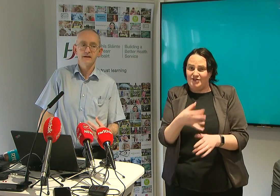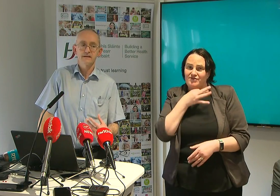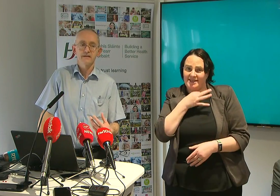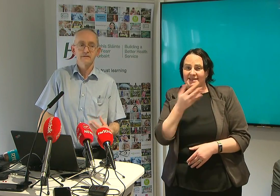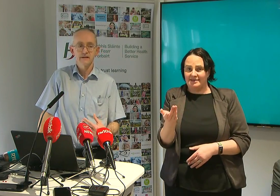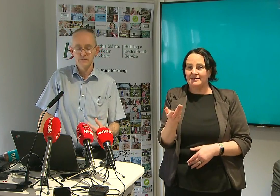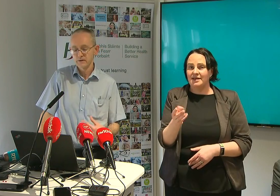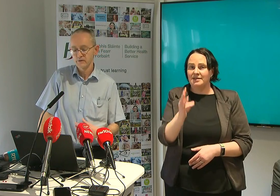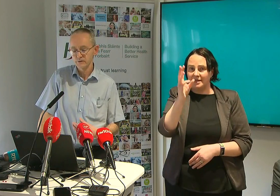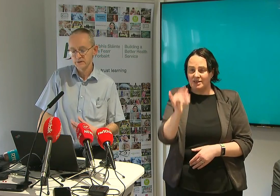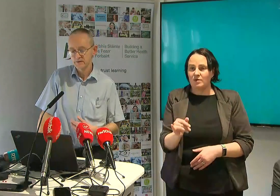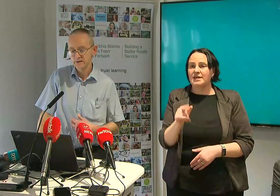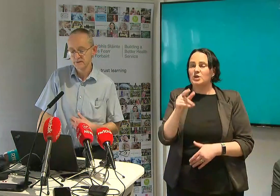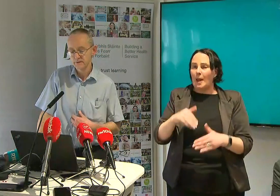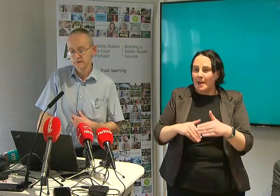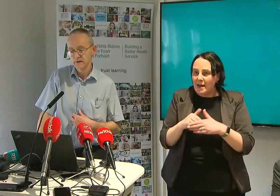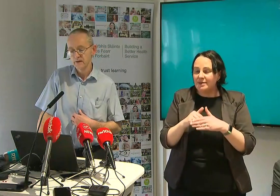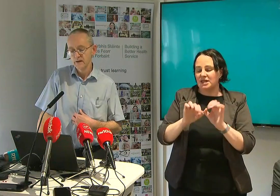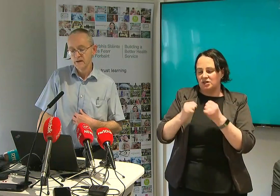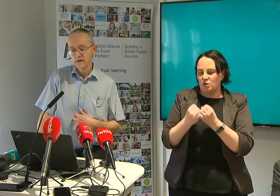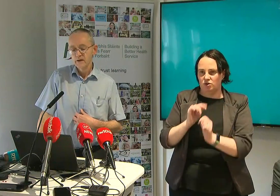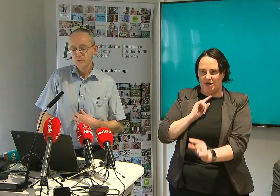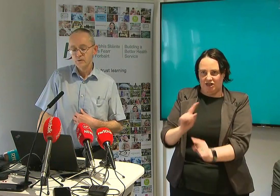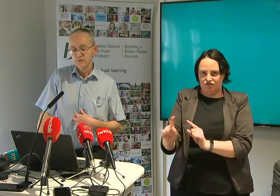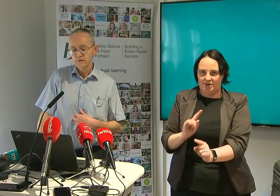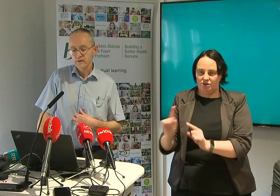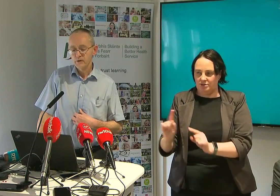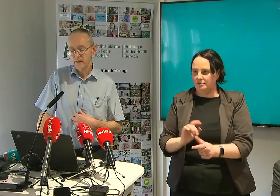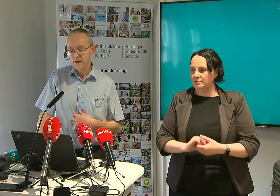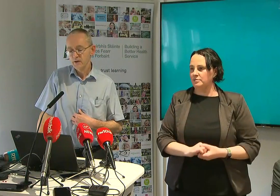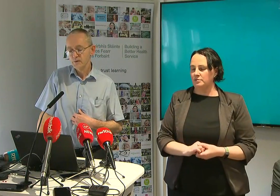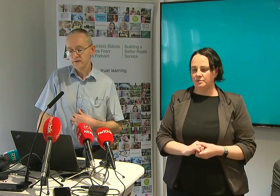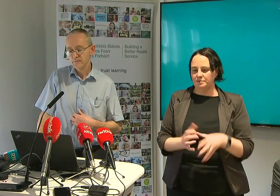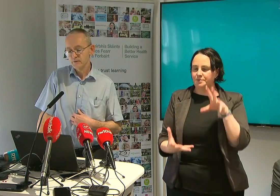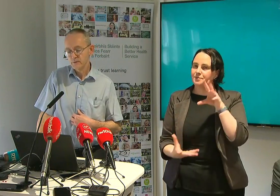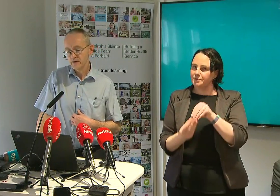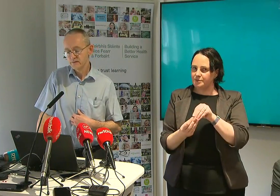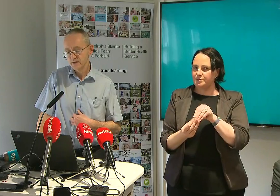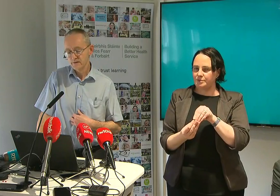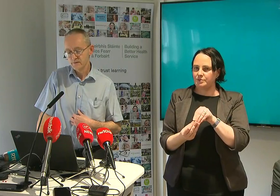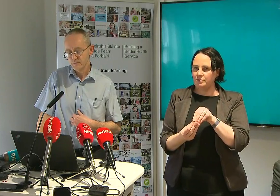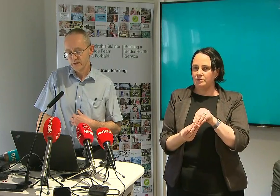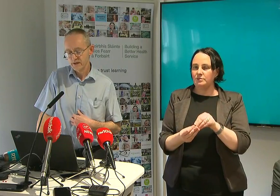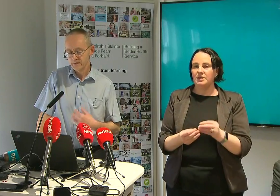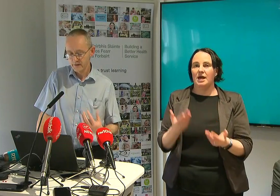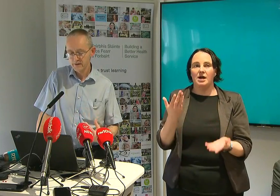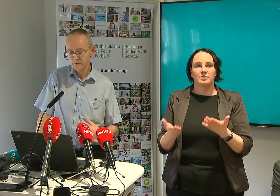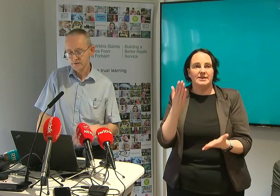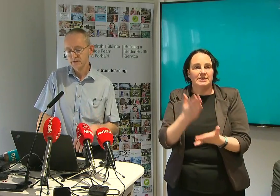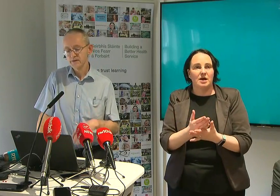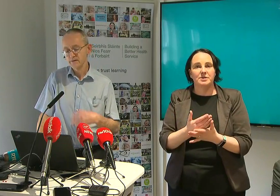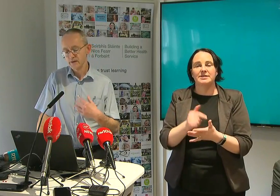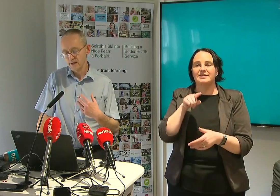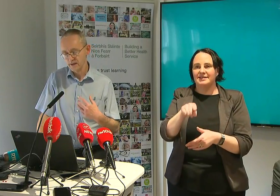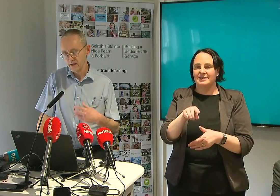ask contacts to limit their social interactions. So summary then, how do we stop respiratory viruses from spreading? And Sarah has